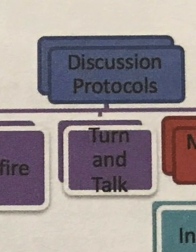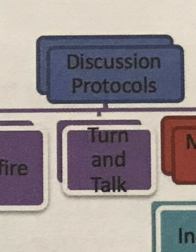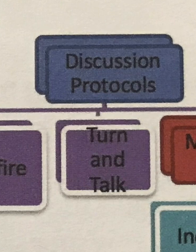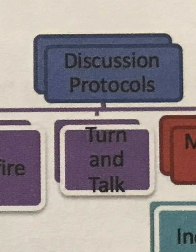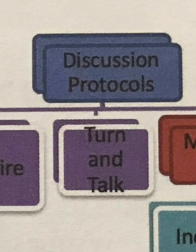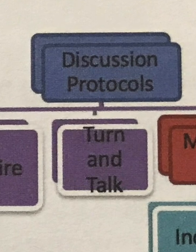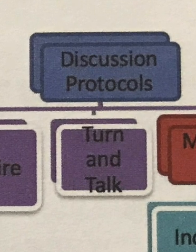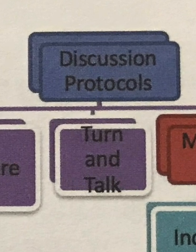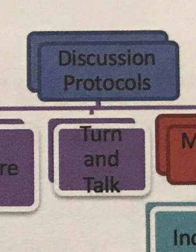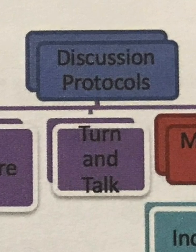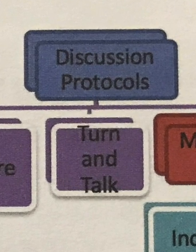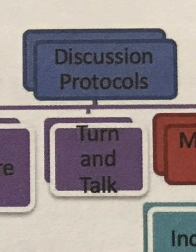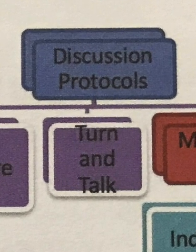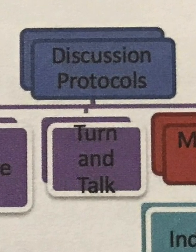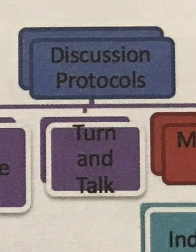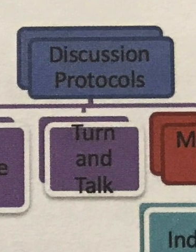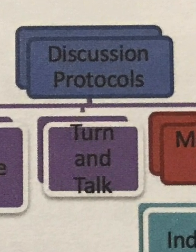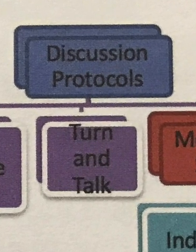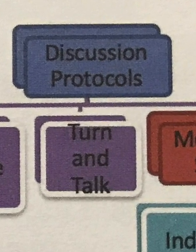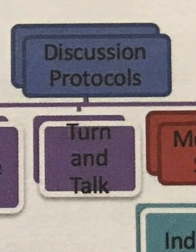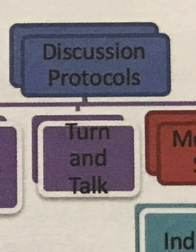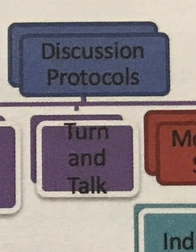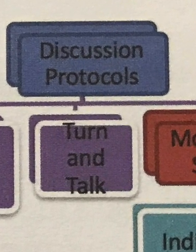hand. Go ahead, excel.